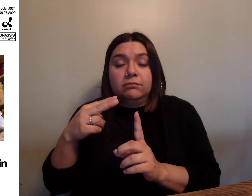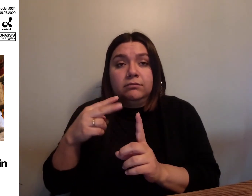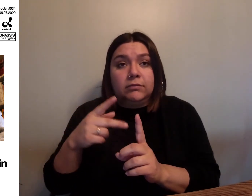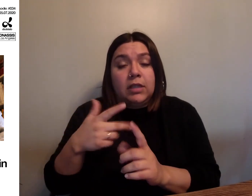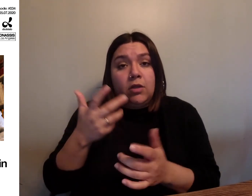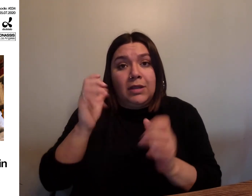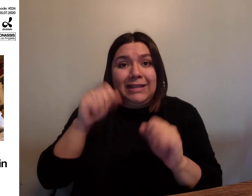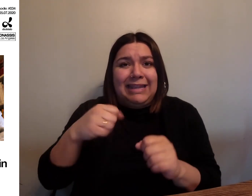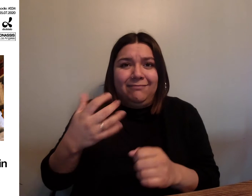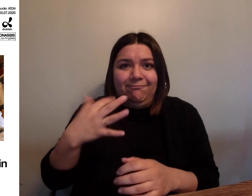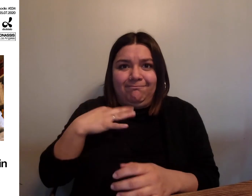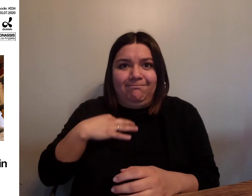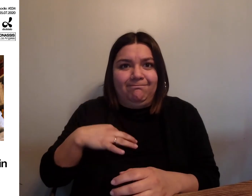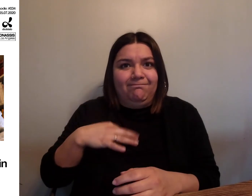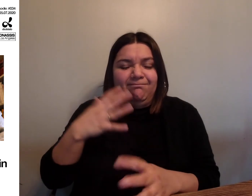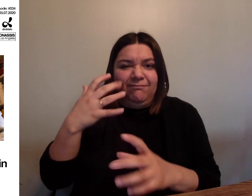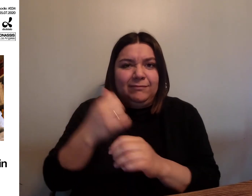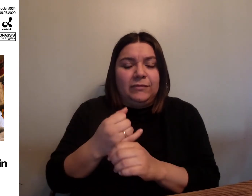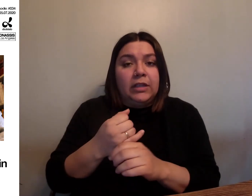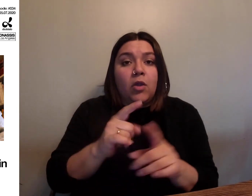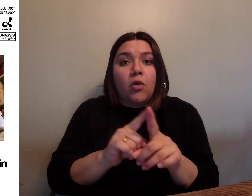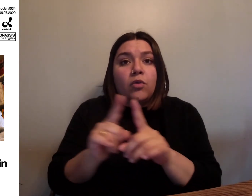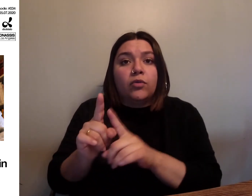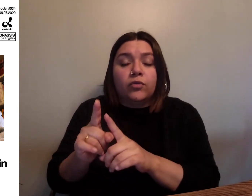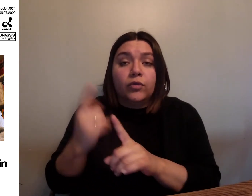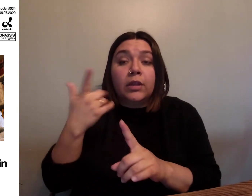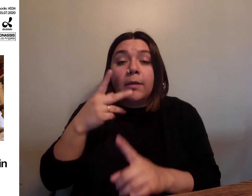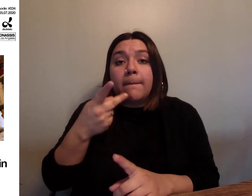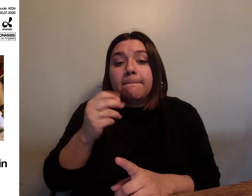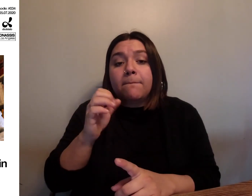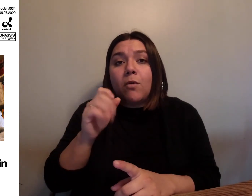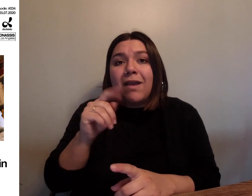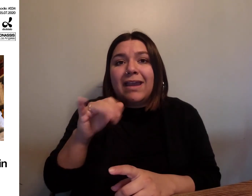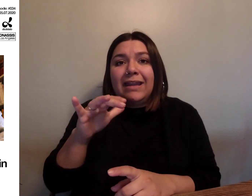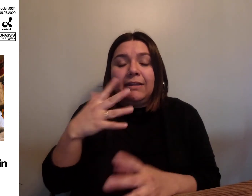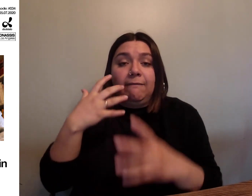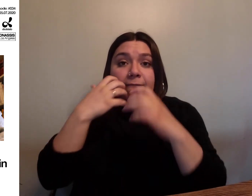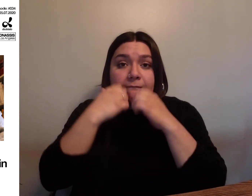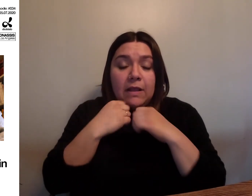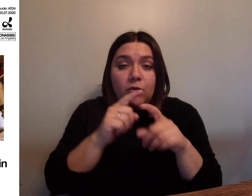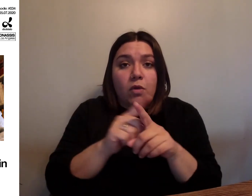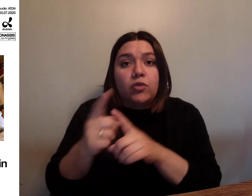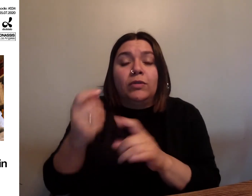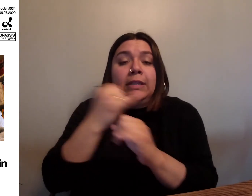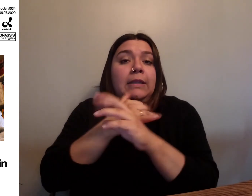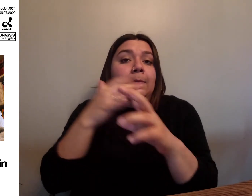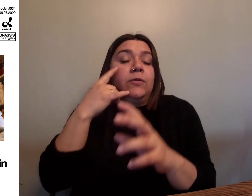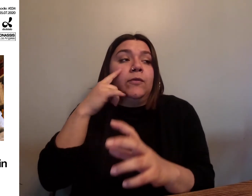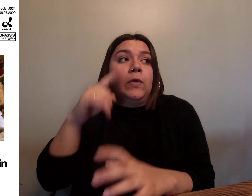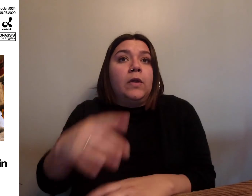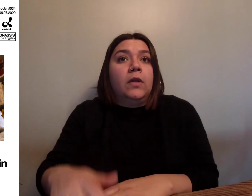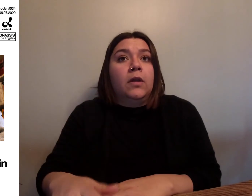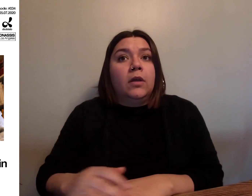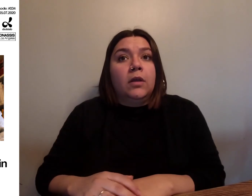and what one can gain in spiritual or poetic values, and the image of